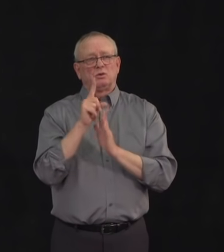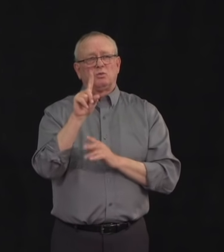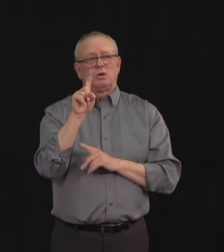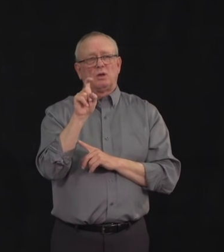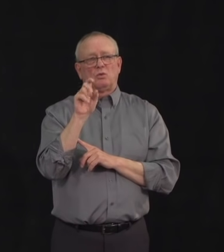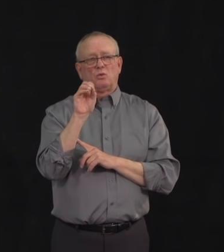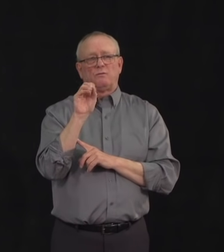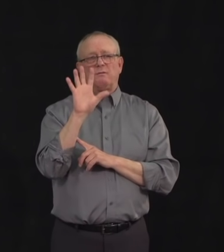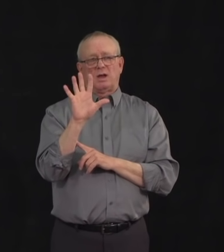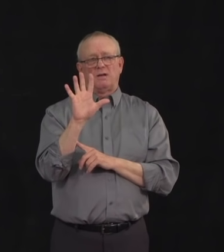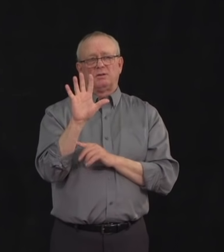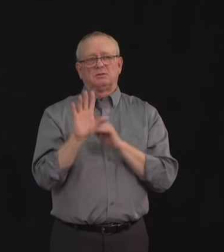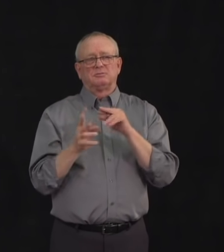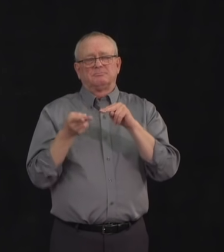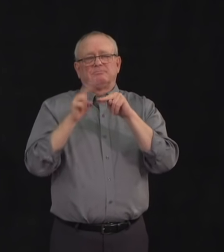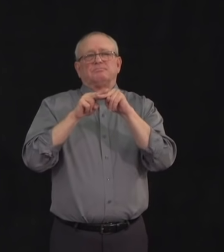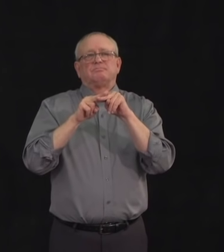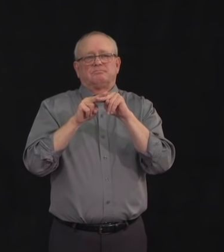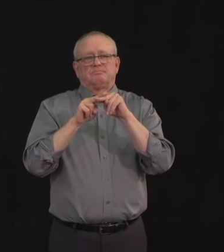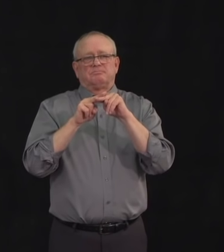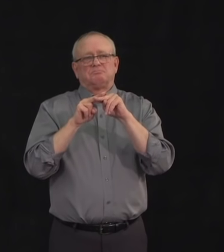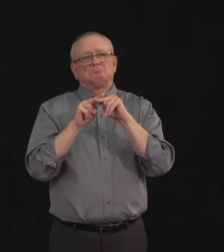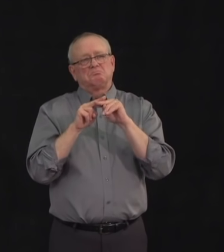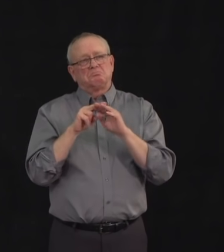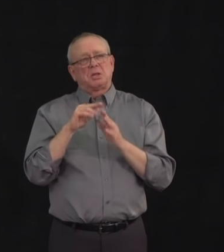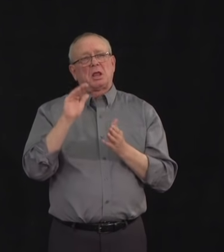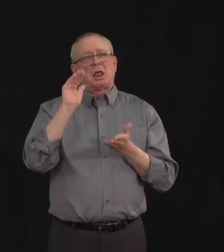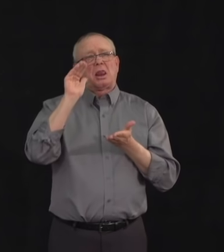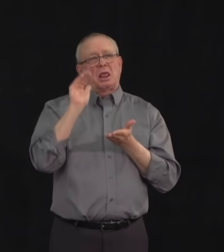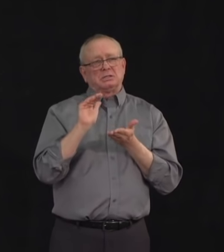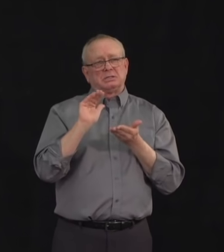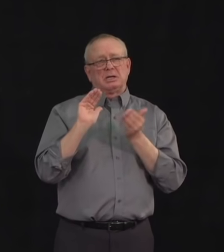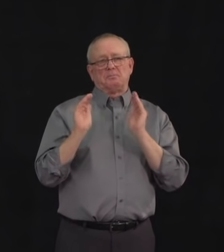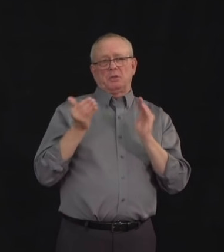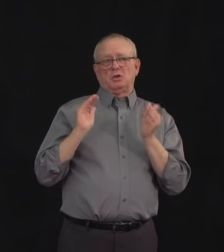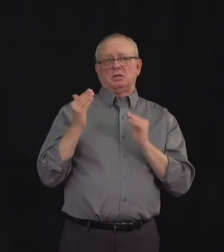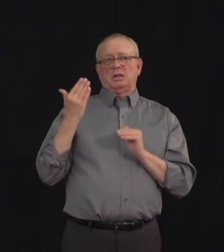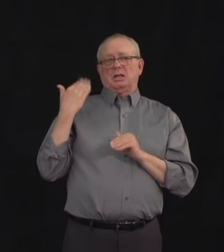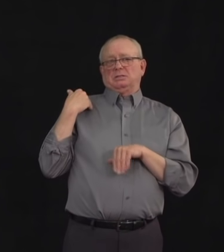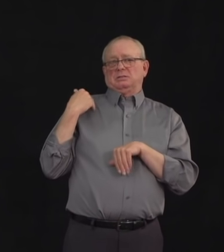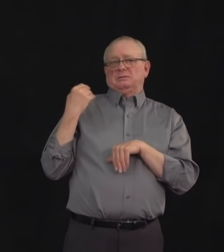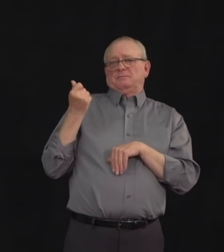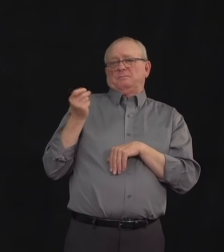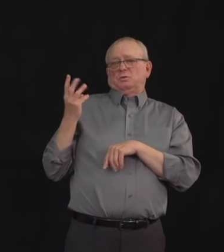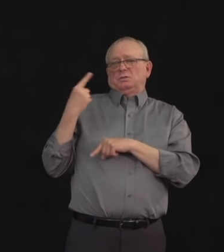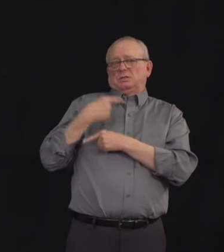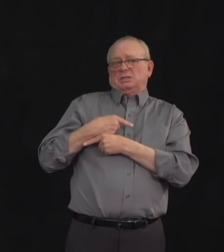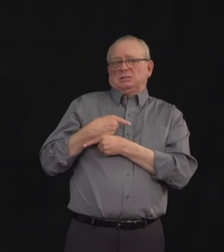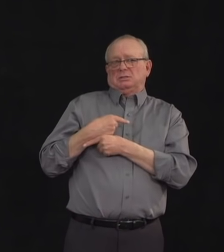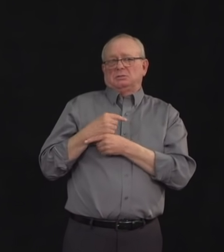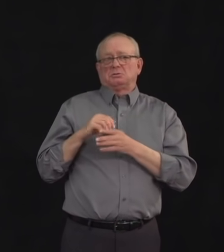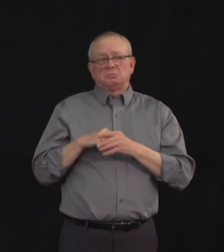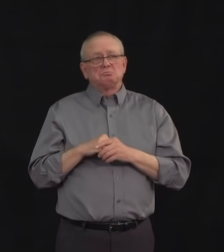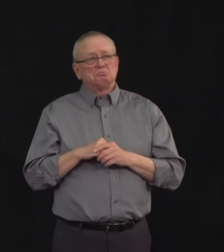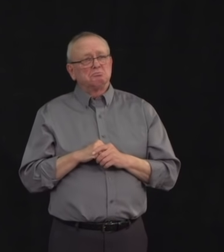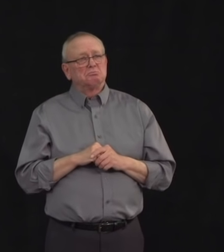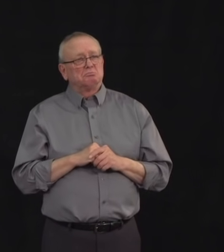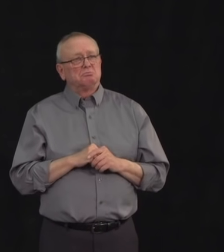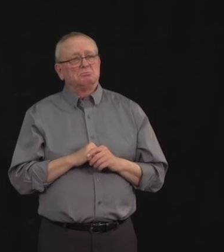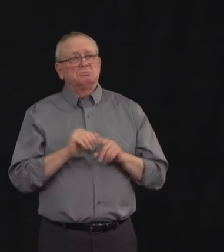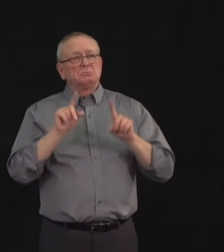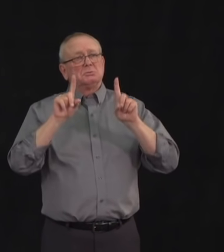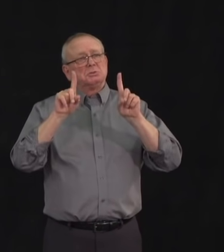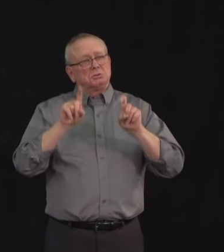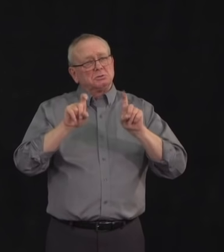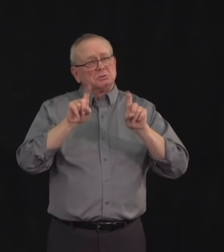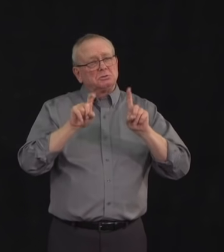last 24 hours. As you know, we have expanded testing access to anyone with COVID symptoms. In